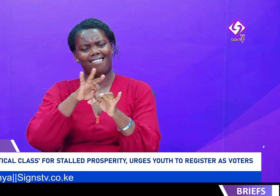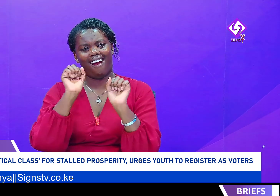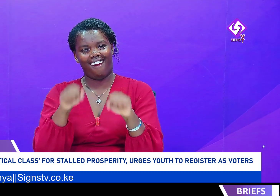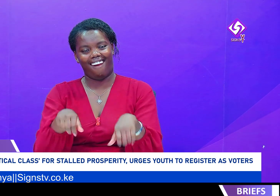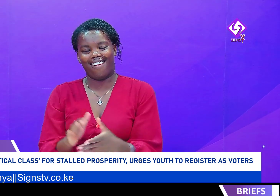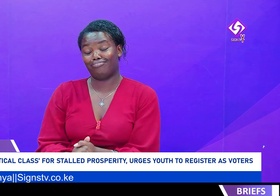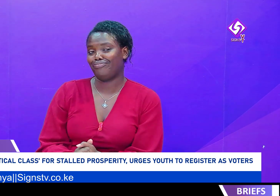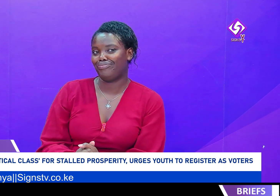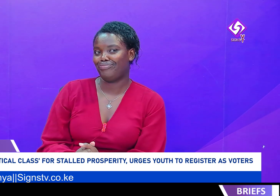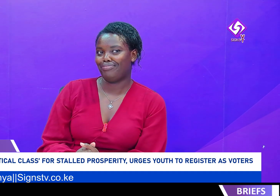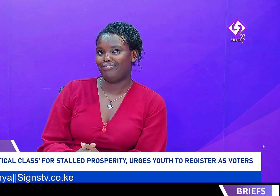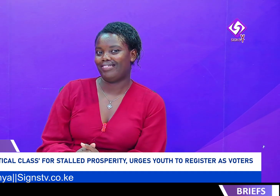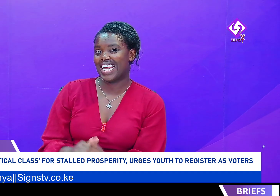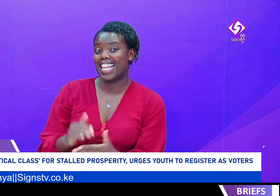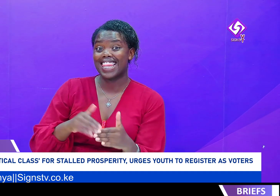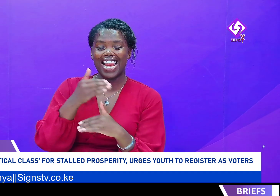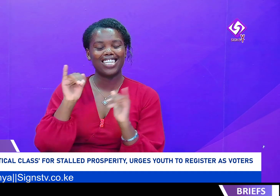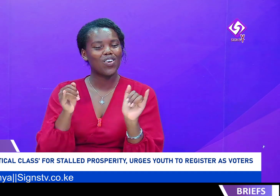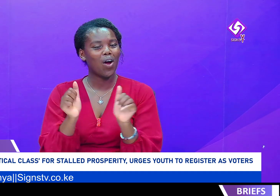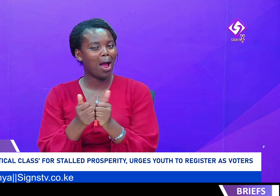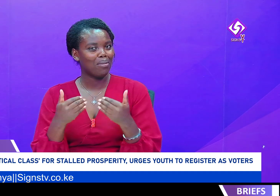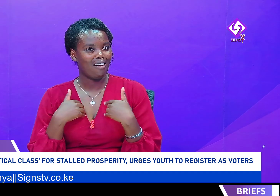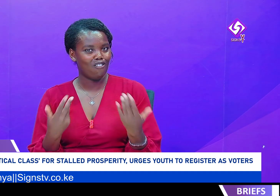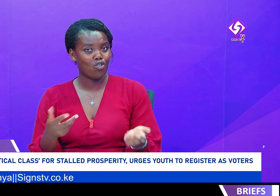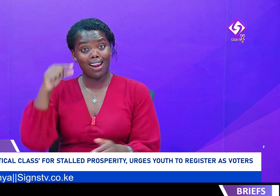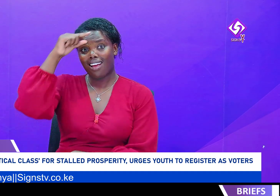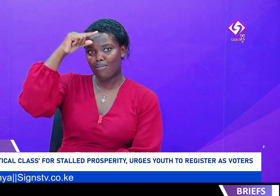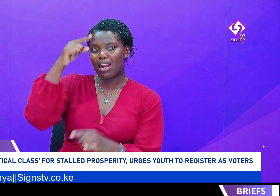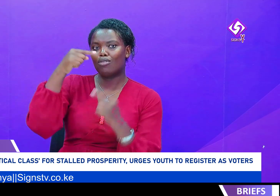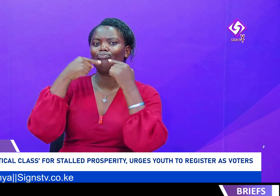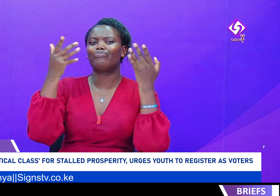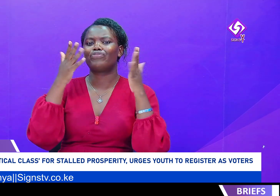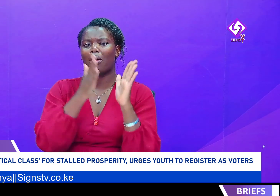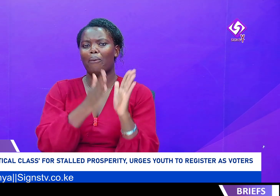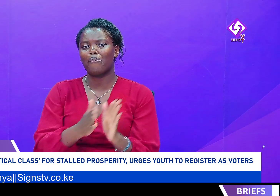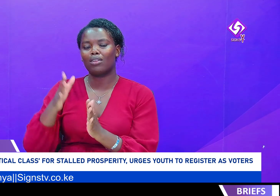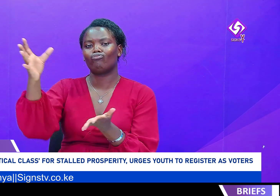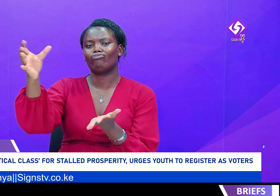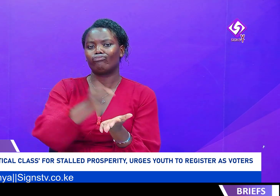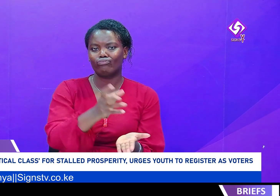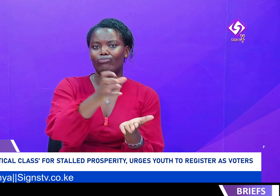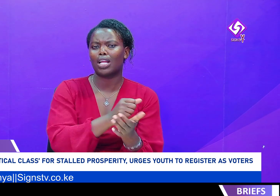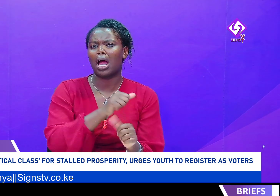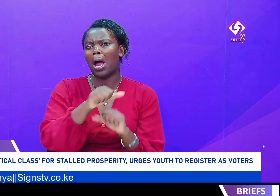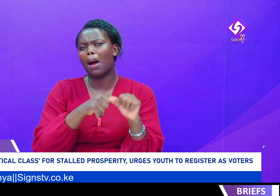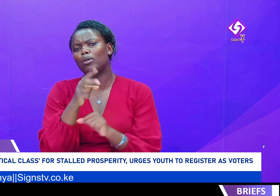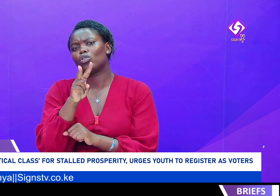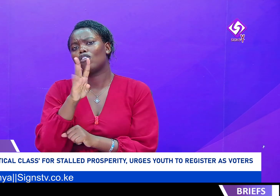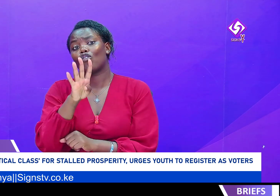be eligible to vote. On other next news item, the government has announced plans to recruit